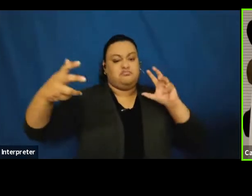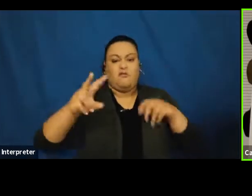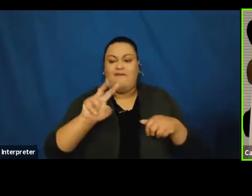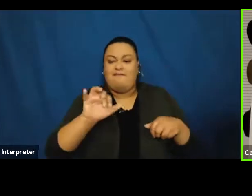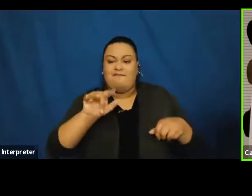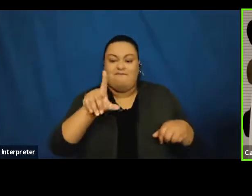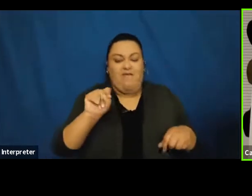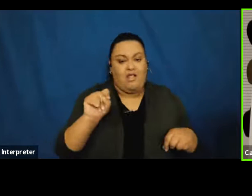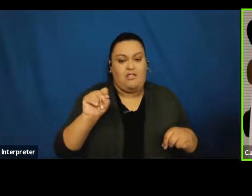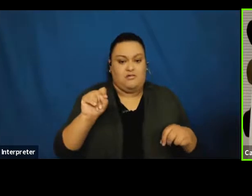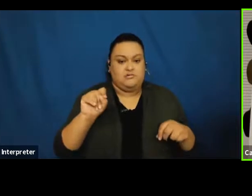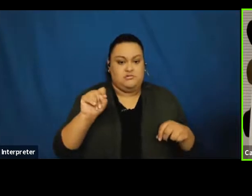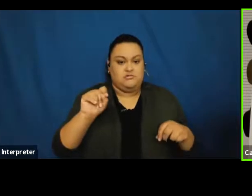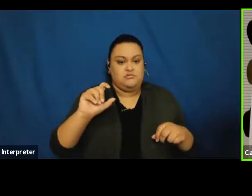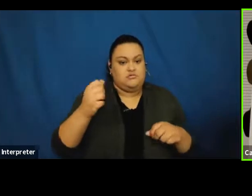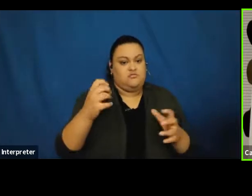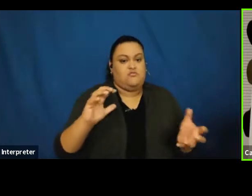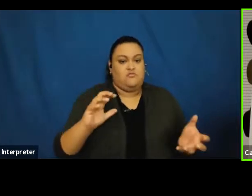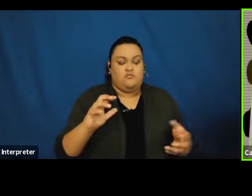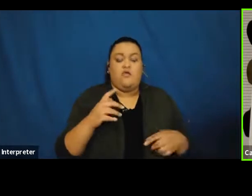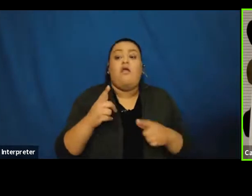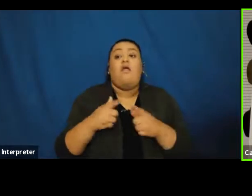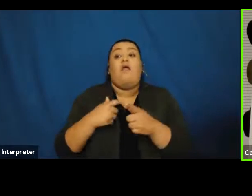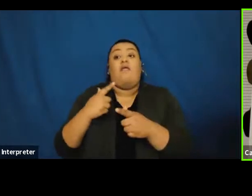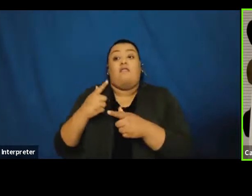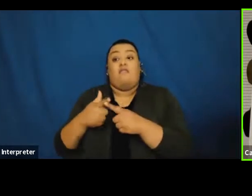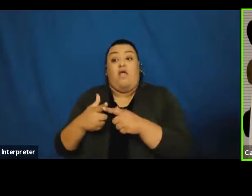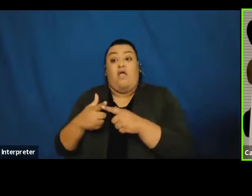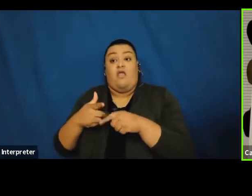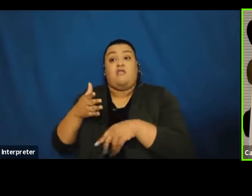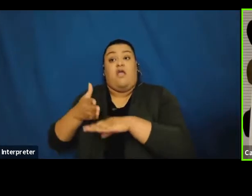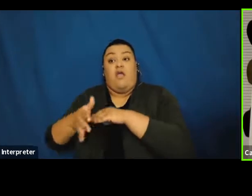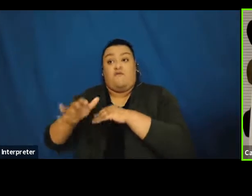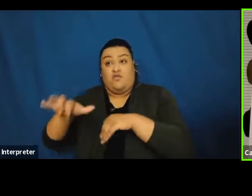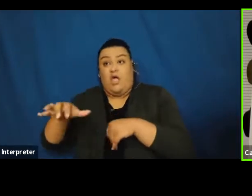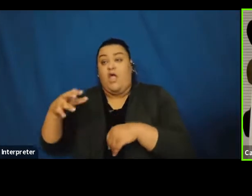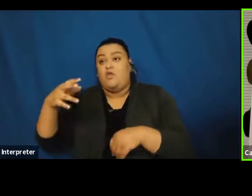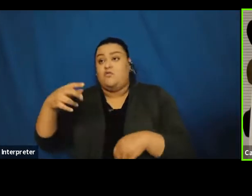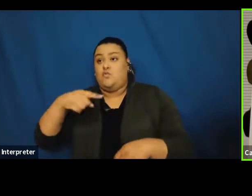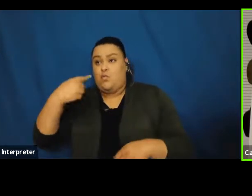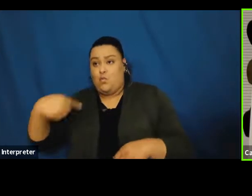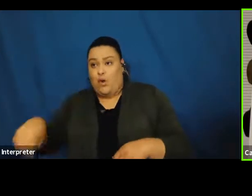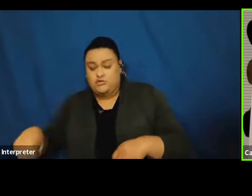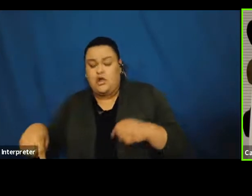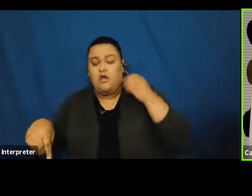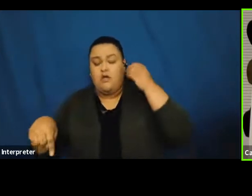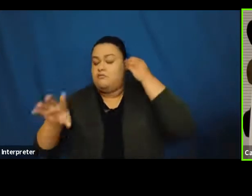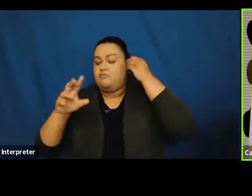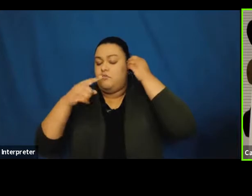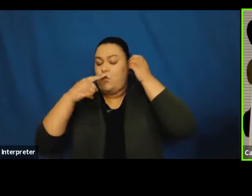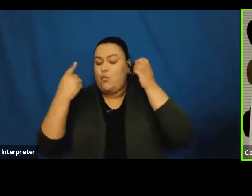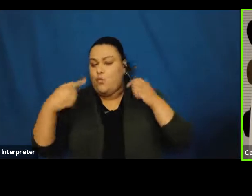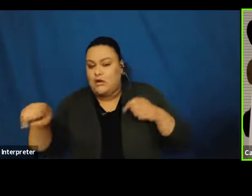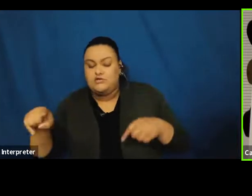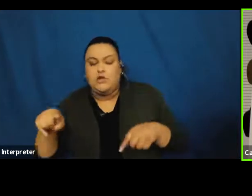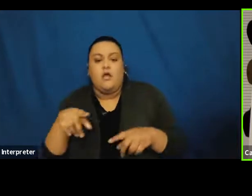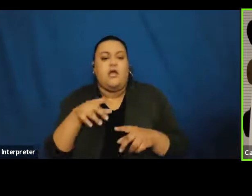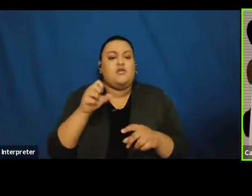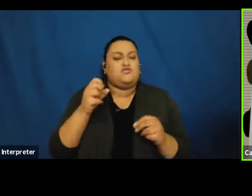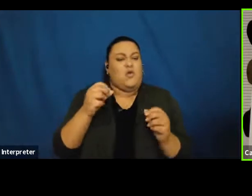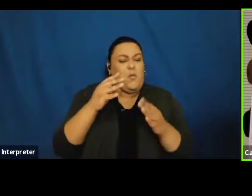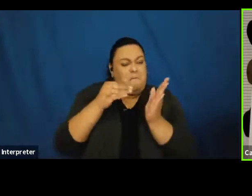after that was 1917 Russia, the revolution there. Millions of people were killed, millions. And millions